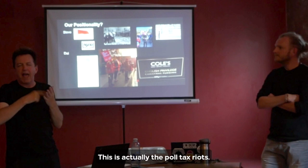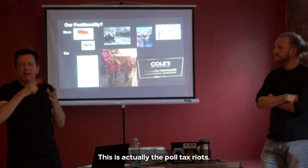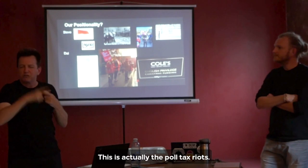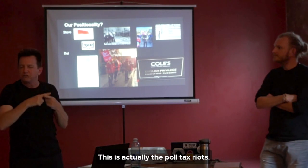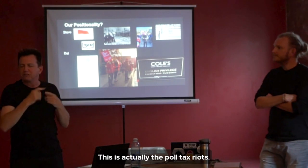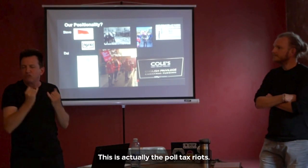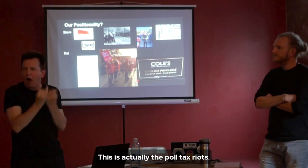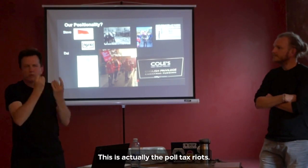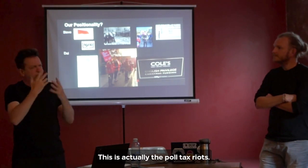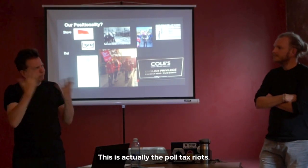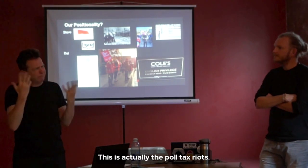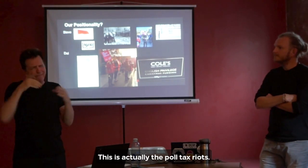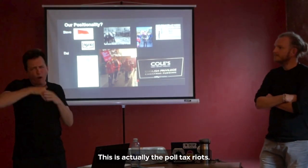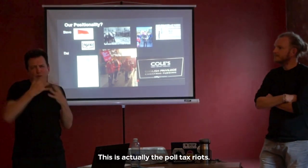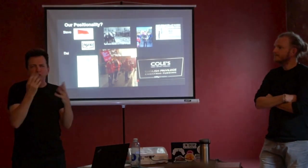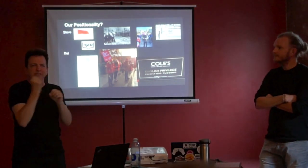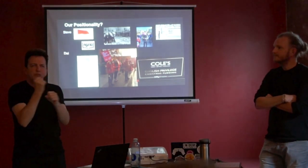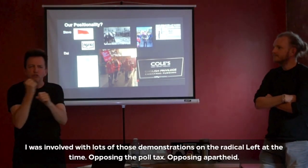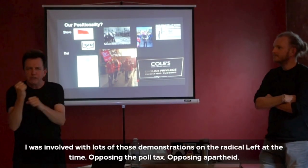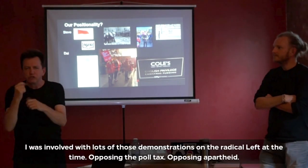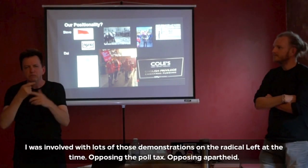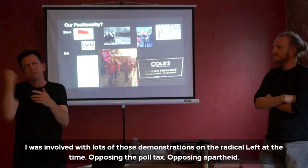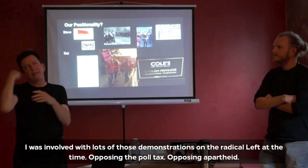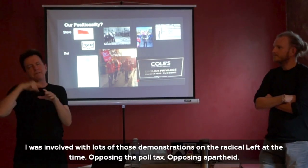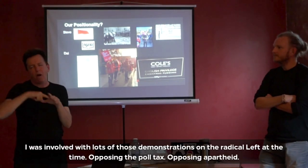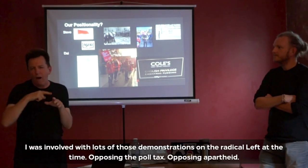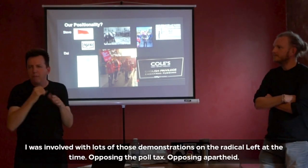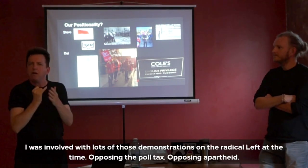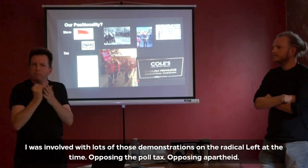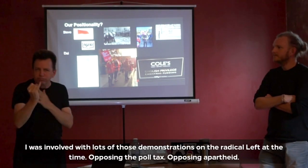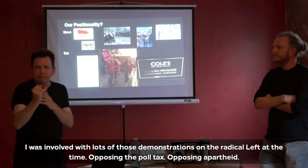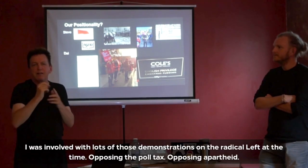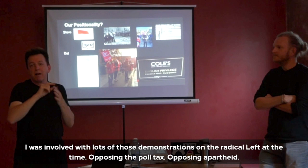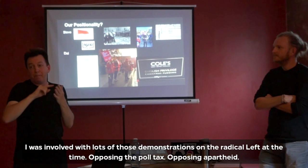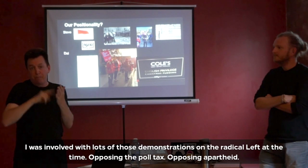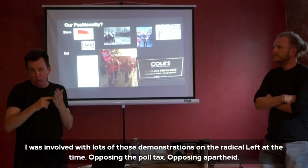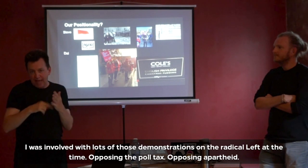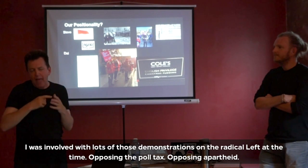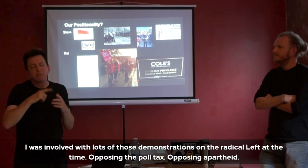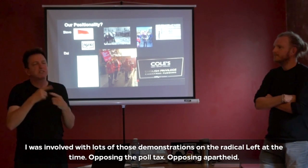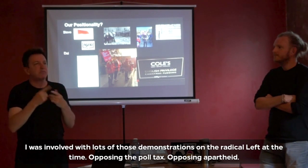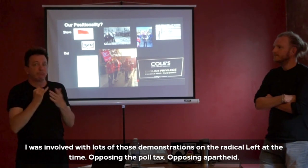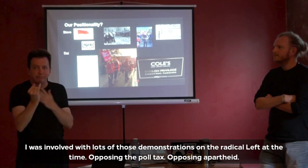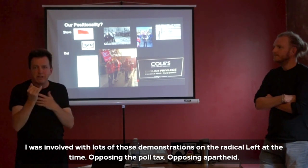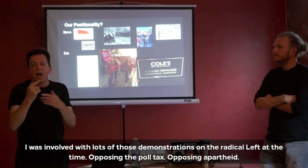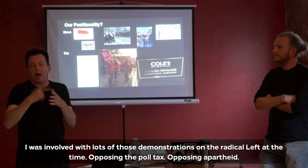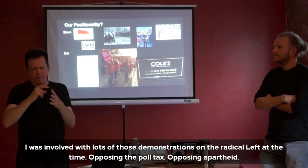This is actually the poll tax riots. I was involved with lots of those demonstrations on the radical left at the time, opposing the poll